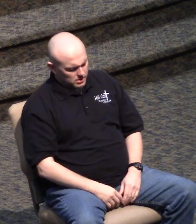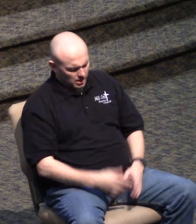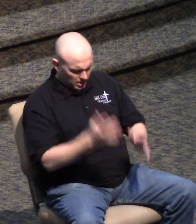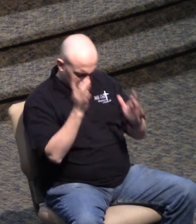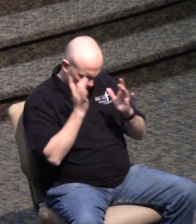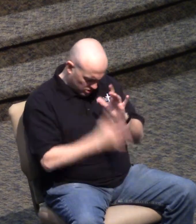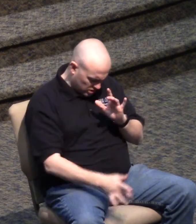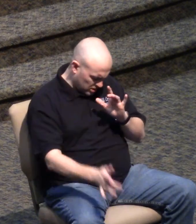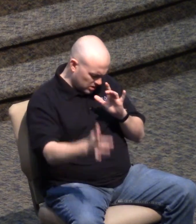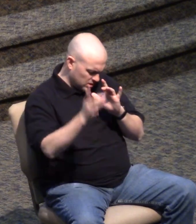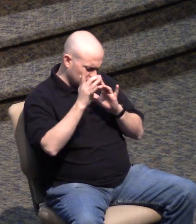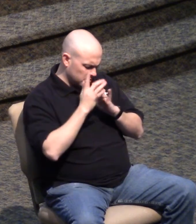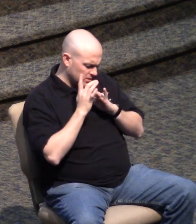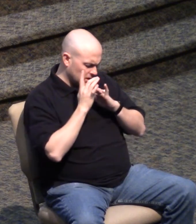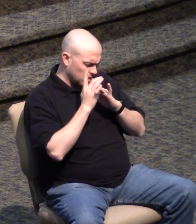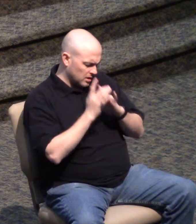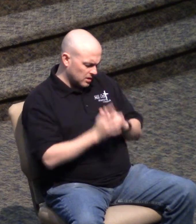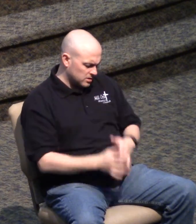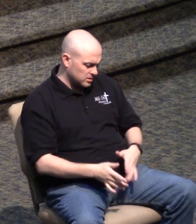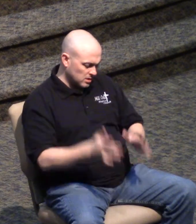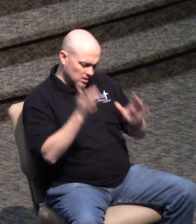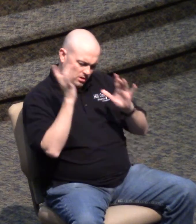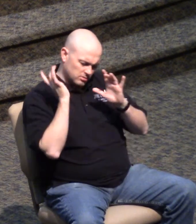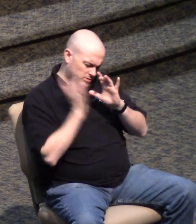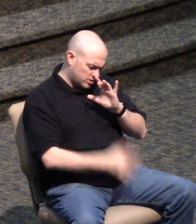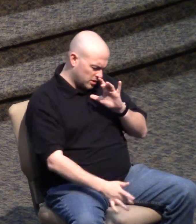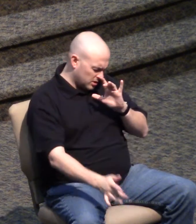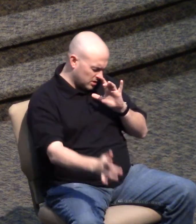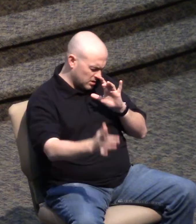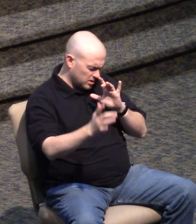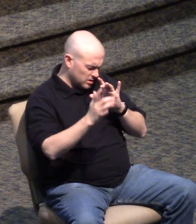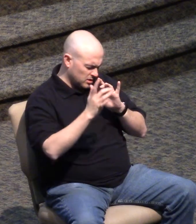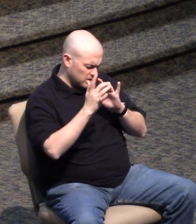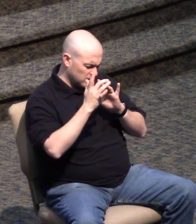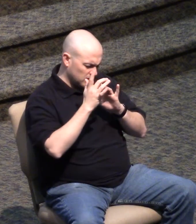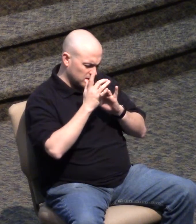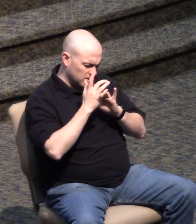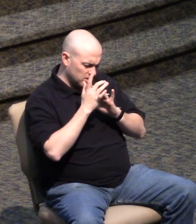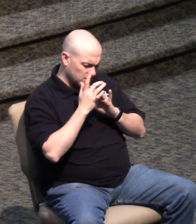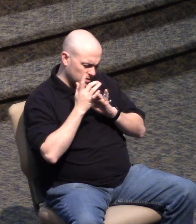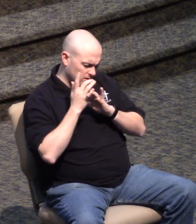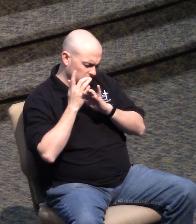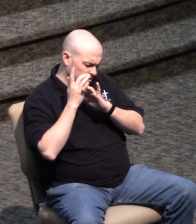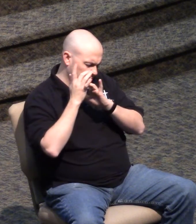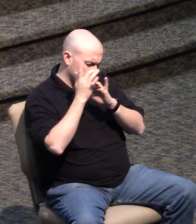Jesus, Jesus. Oh, my